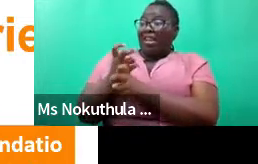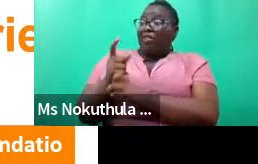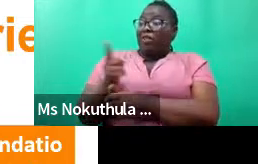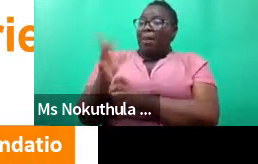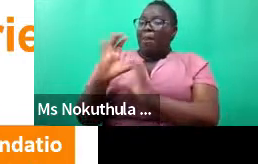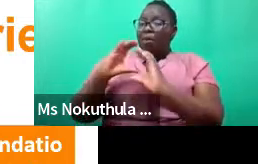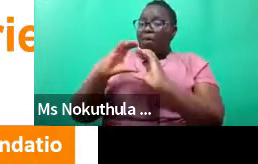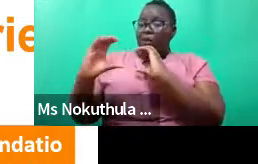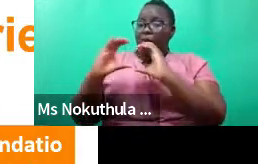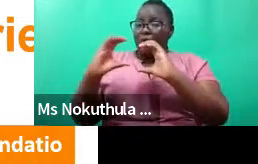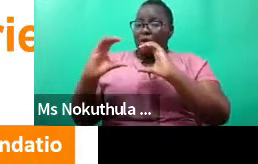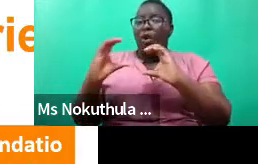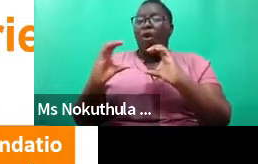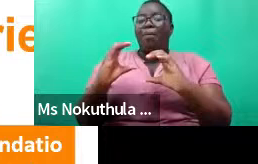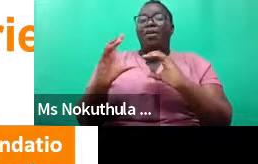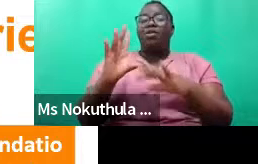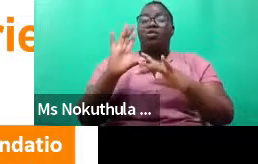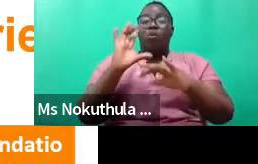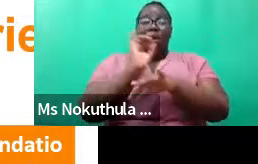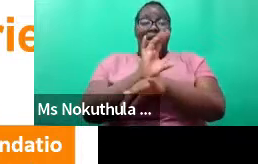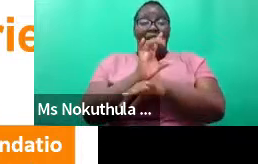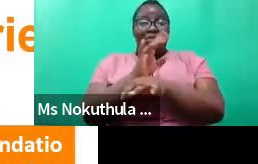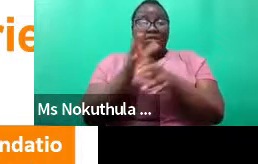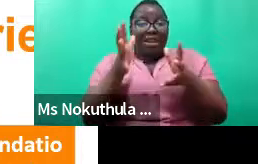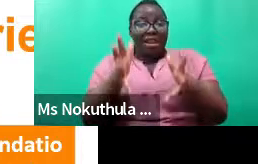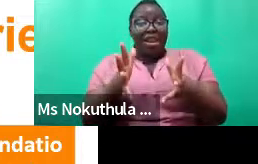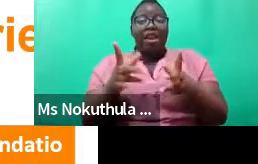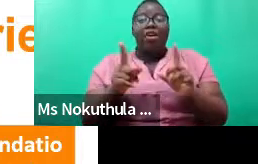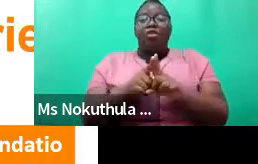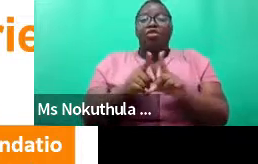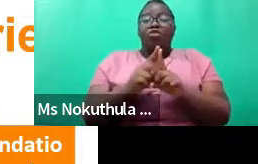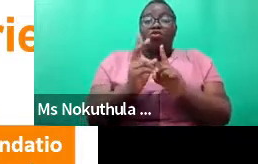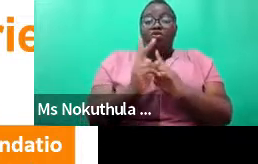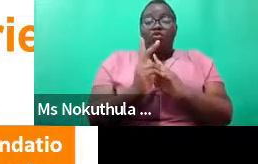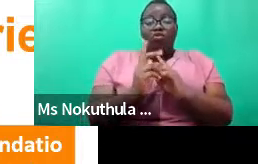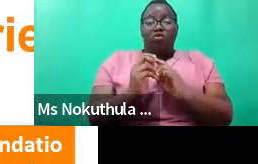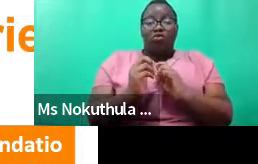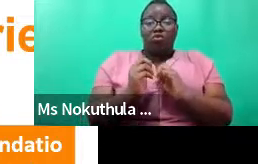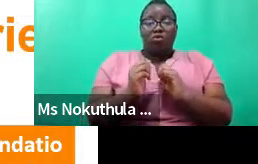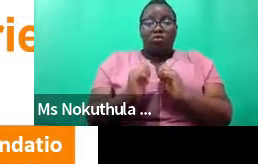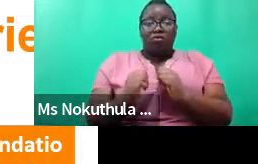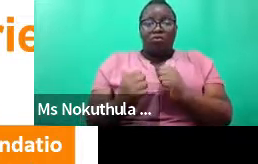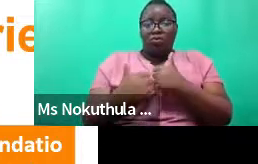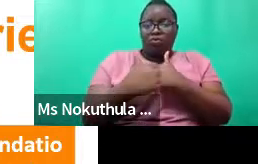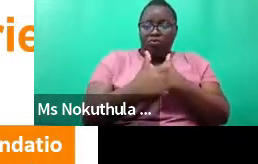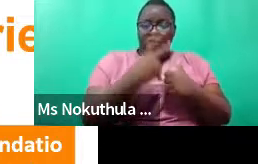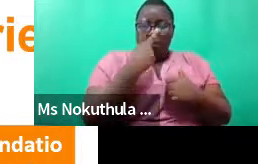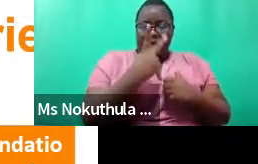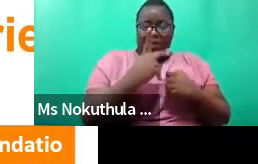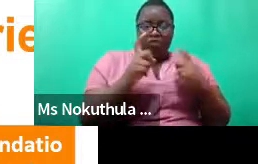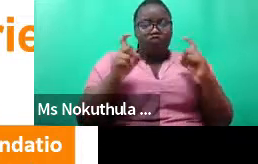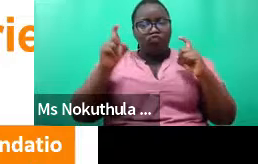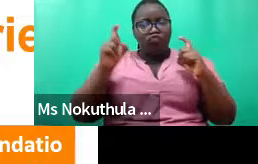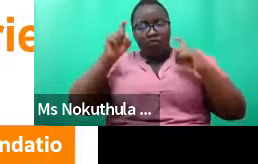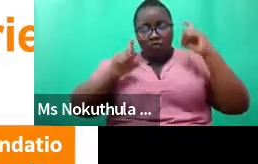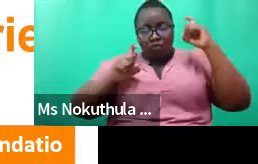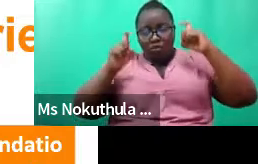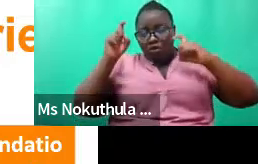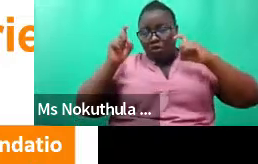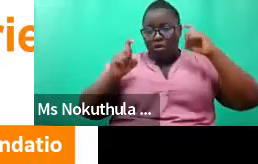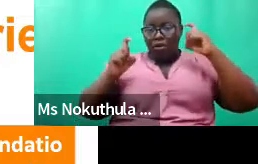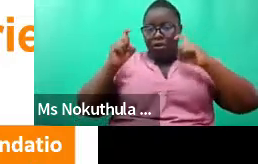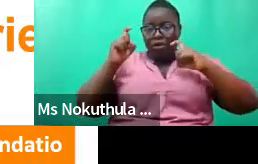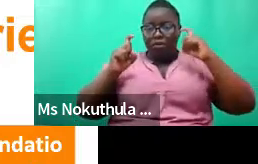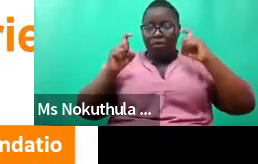their counselor, especially when to see their counselors, their facial expression and their body language,